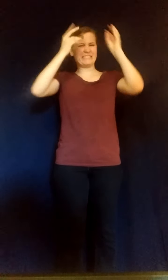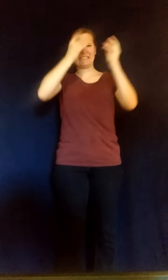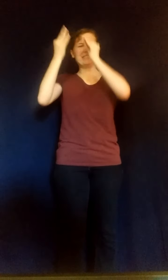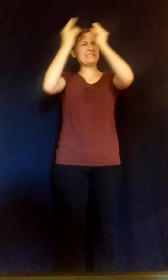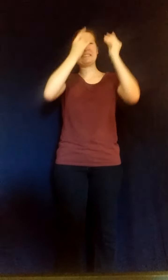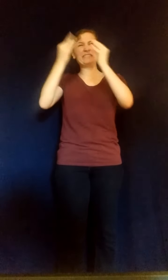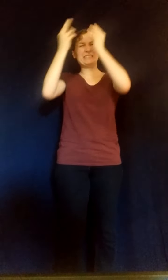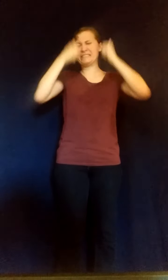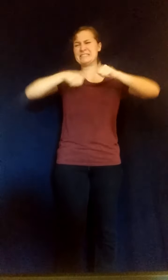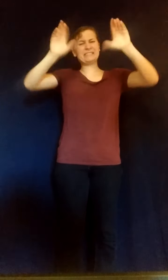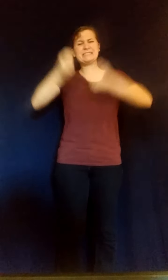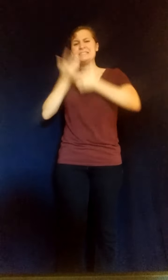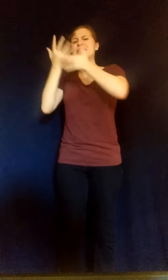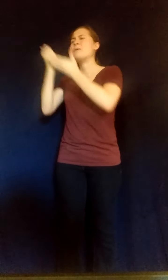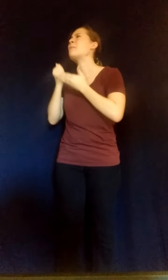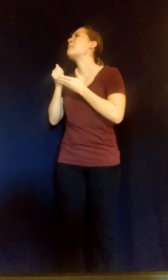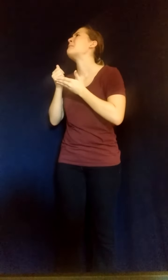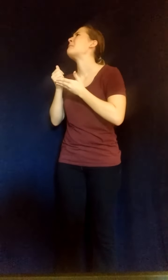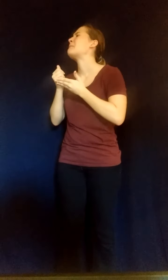them hostage. Can you help me?